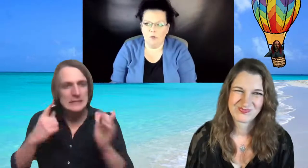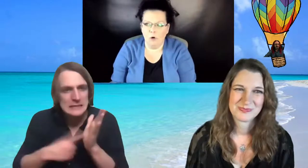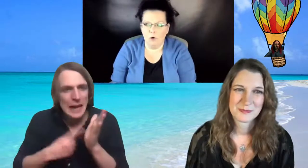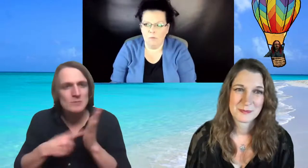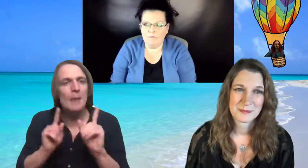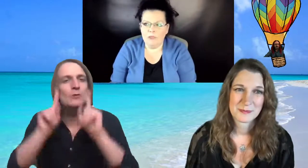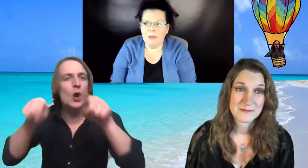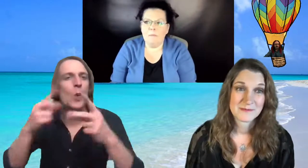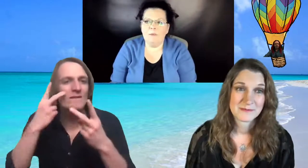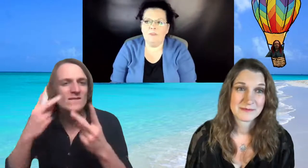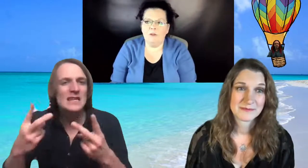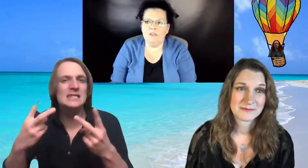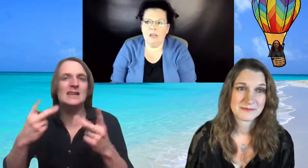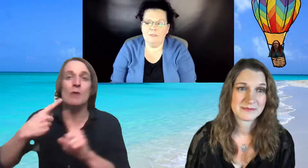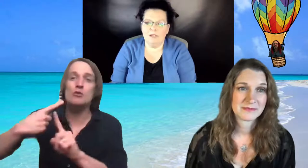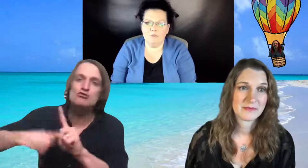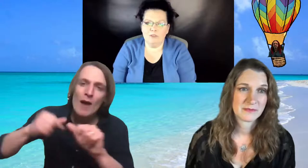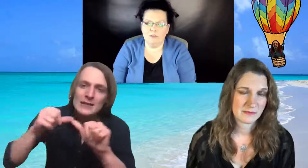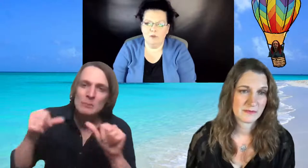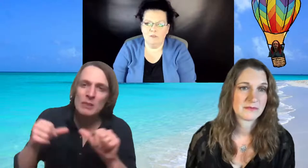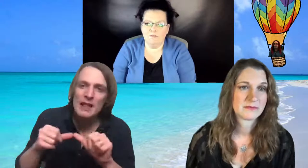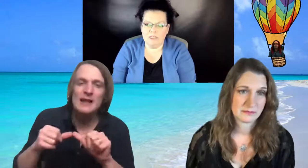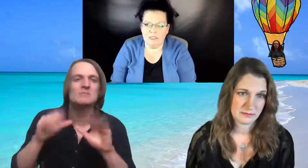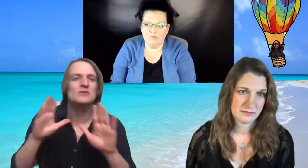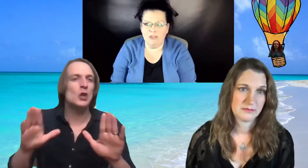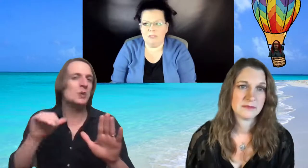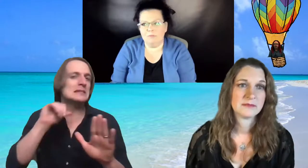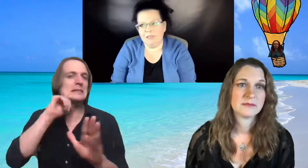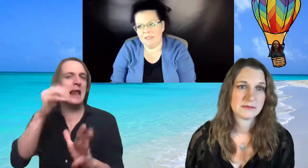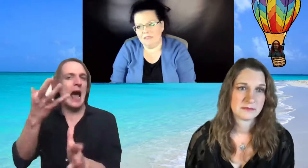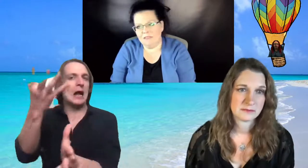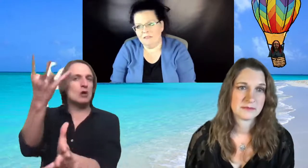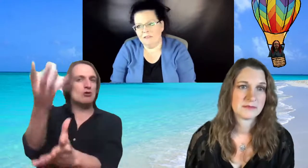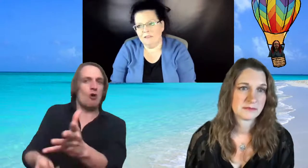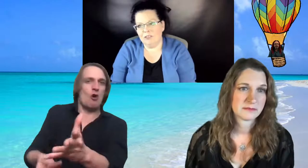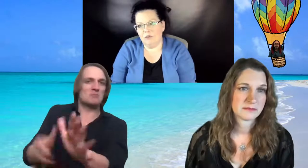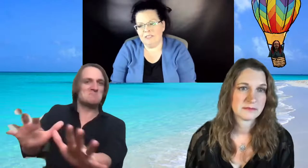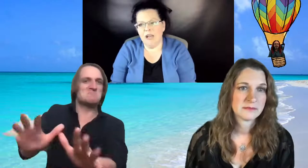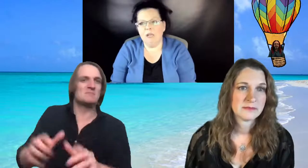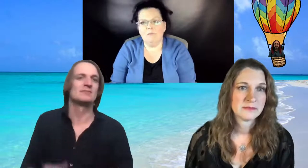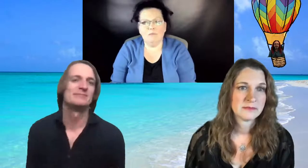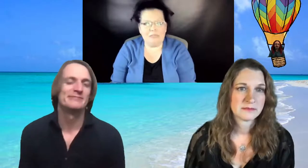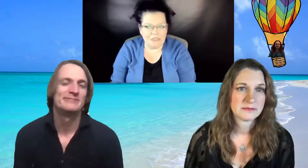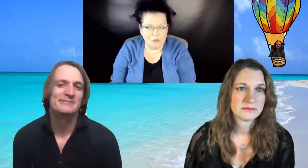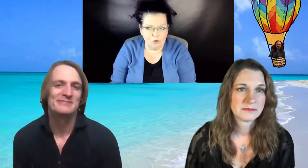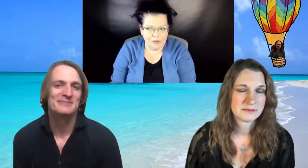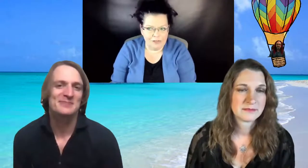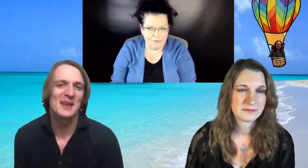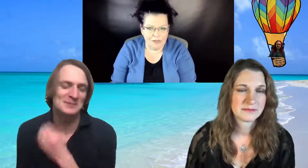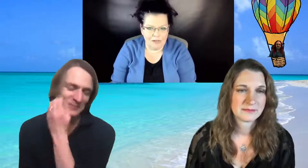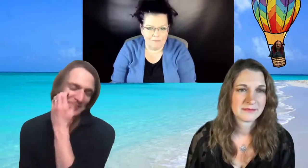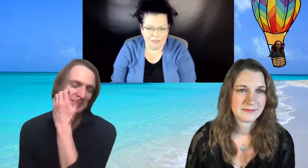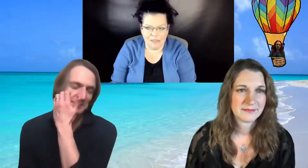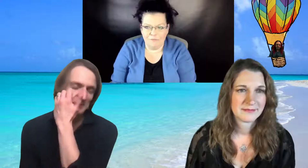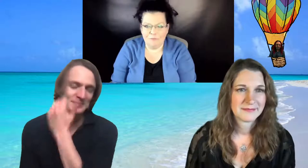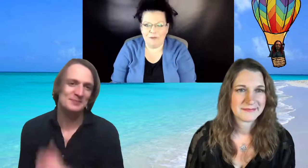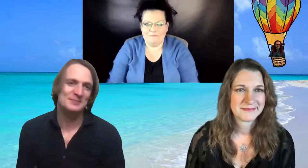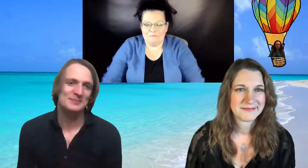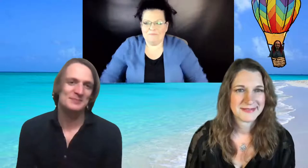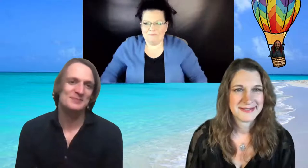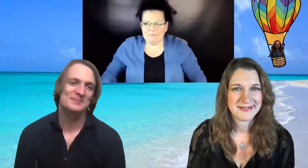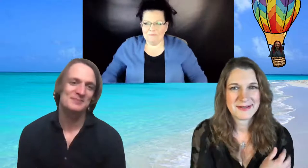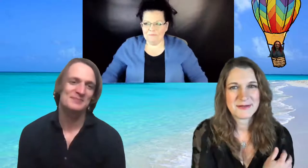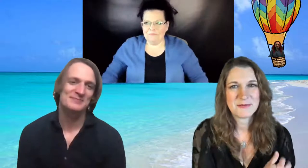to sell the home. But there are times that we'll still go to visit, rent a place. So it's not completely gone out of my life,